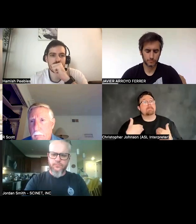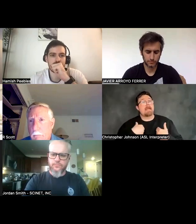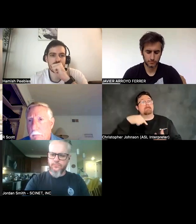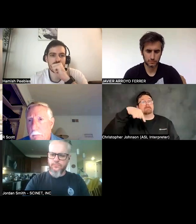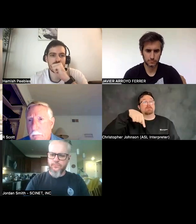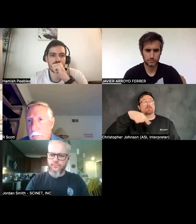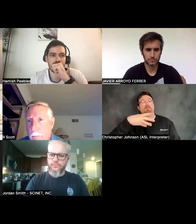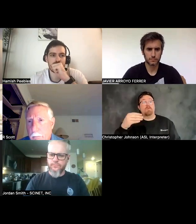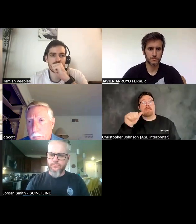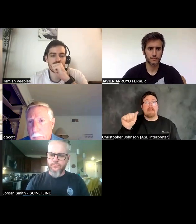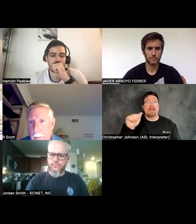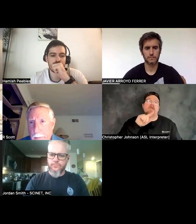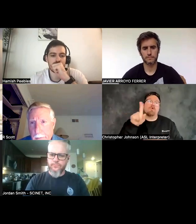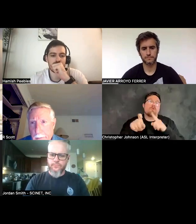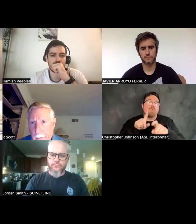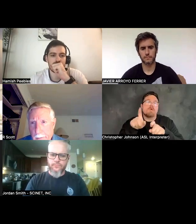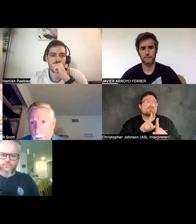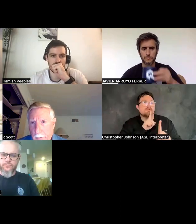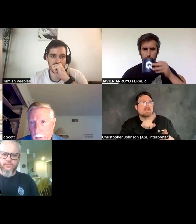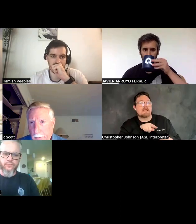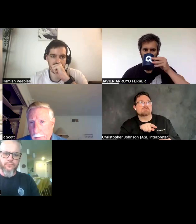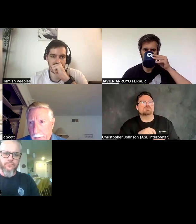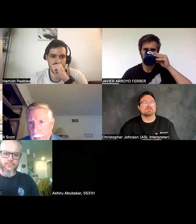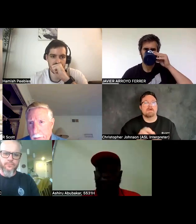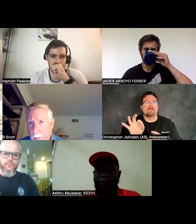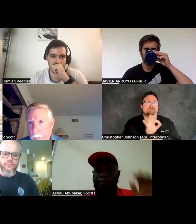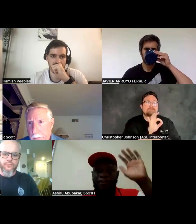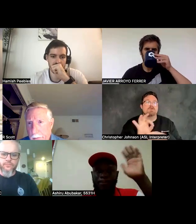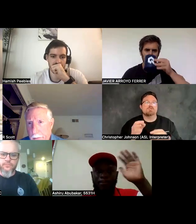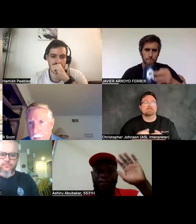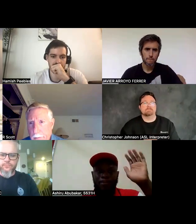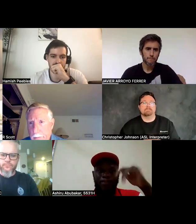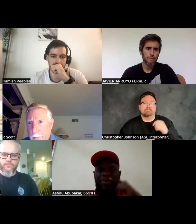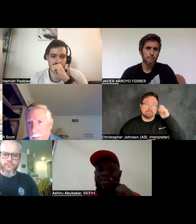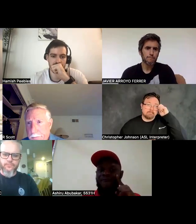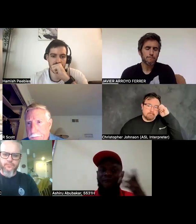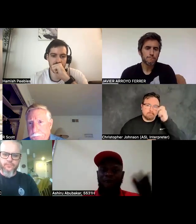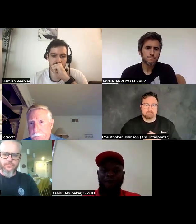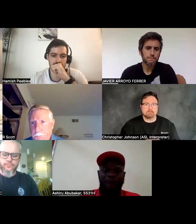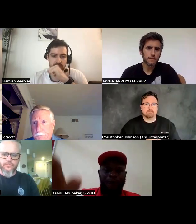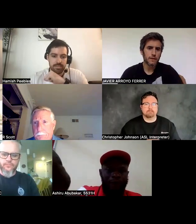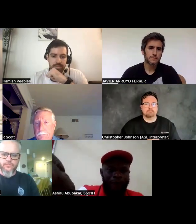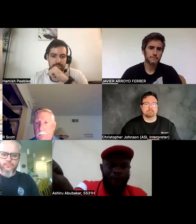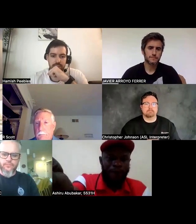function working right now. So if you click Q&A, you can submit questions. And throughout,